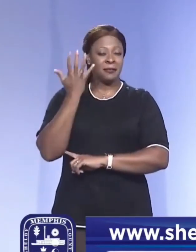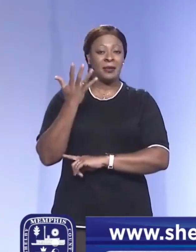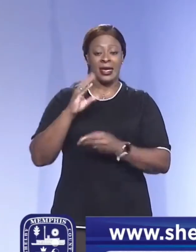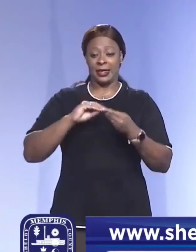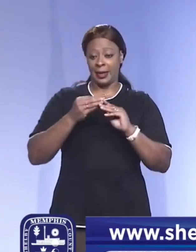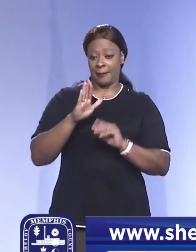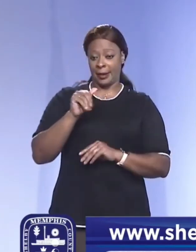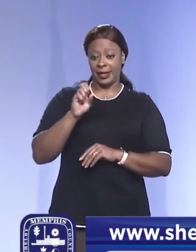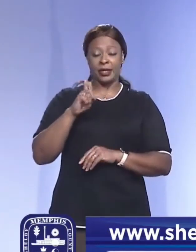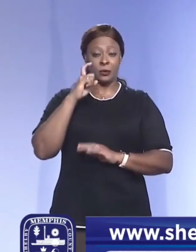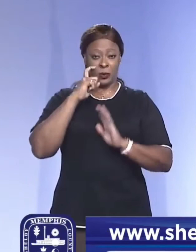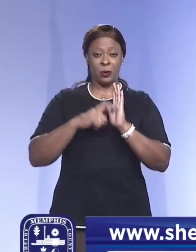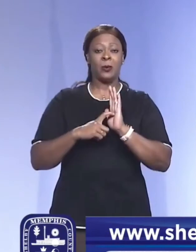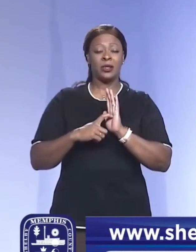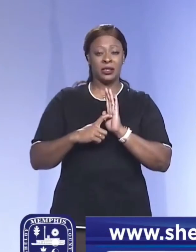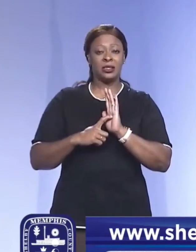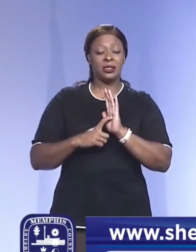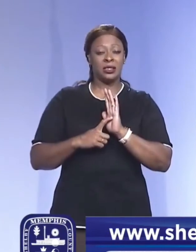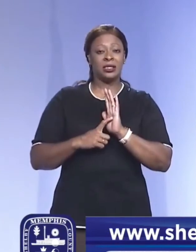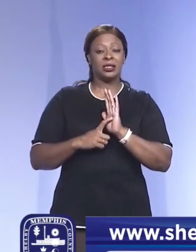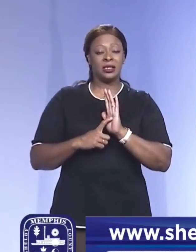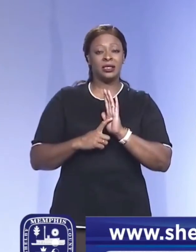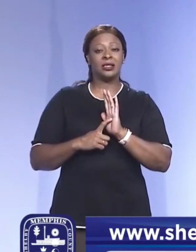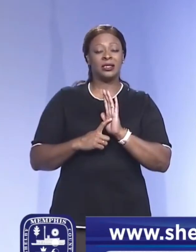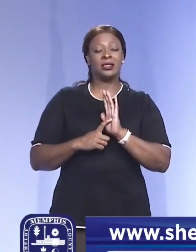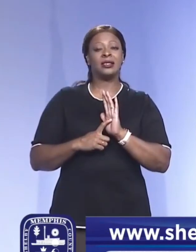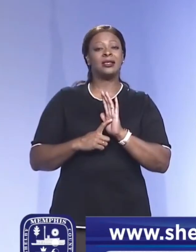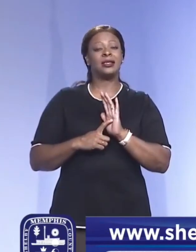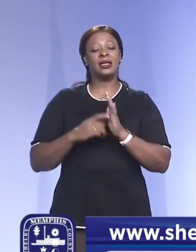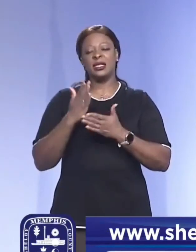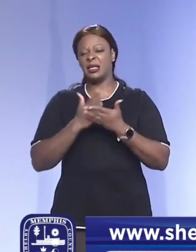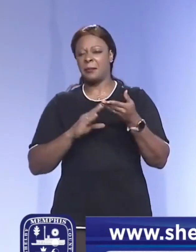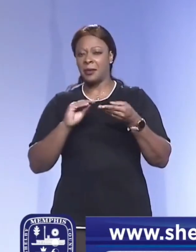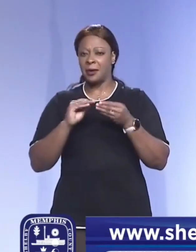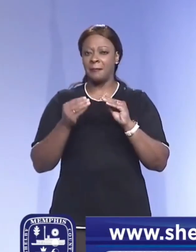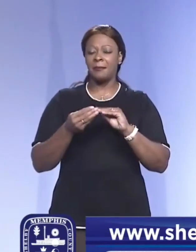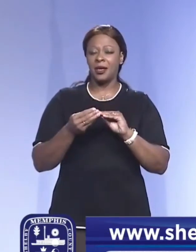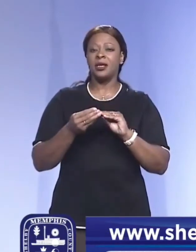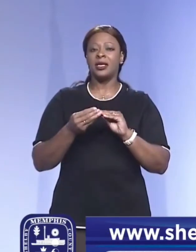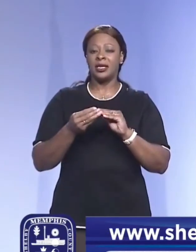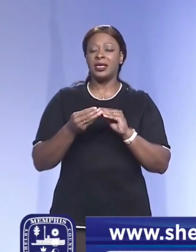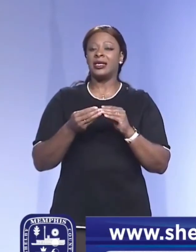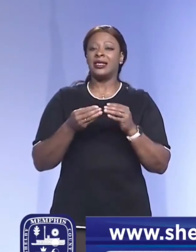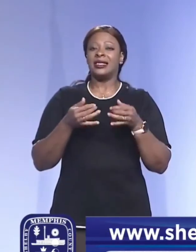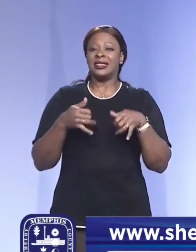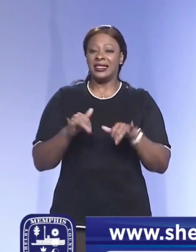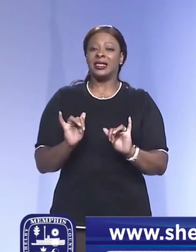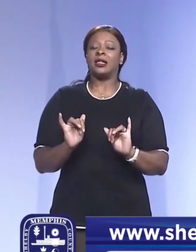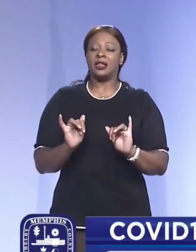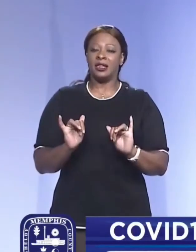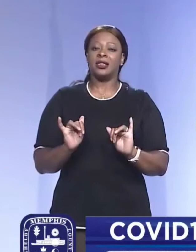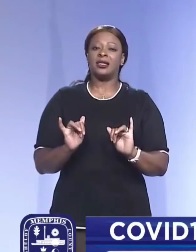of cases are, a certain number, we're still